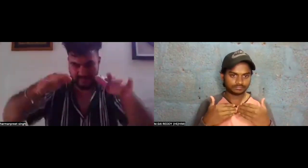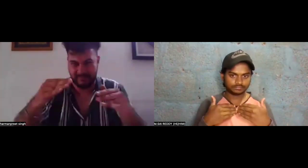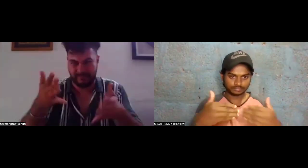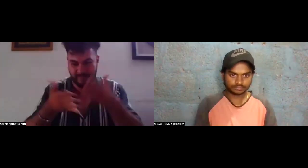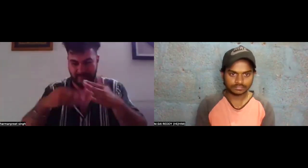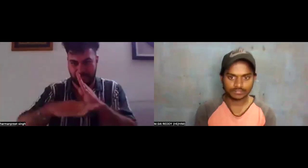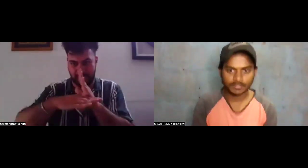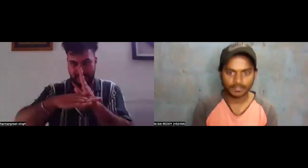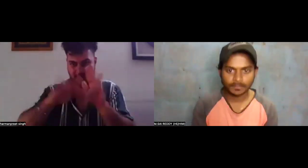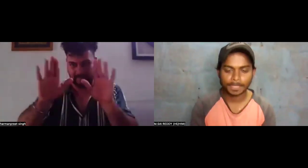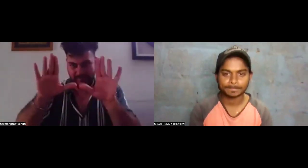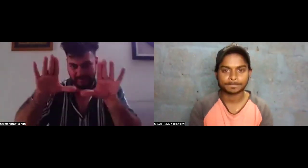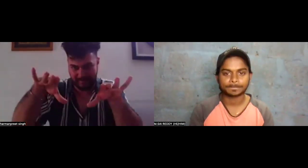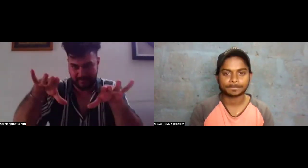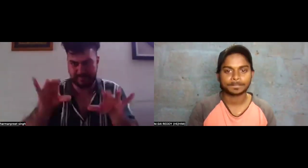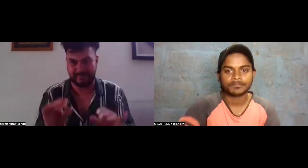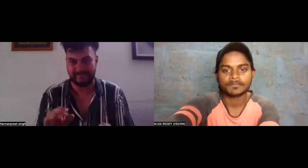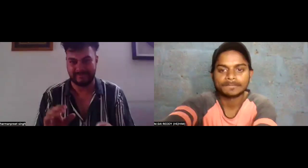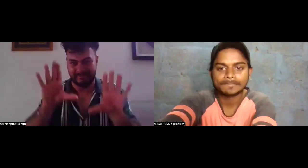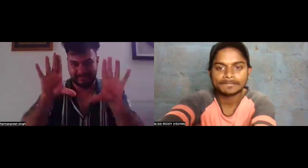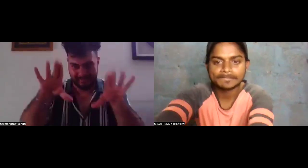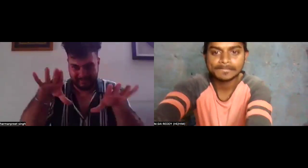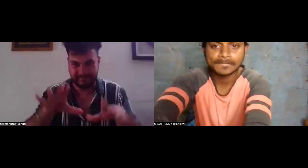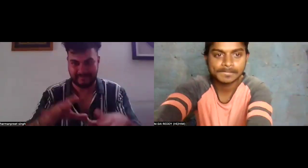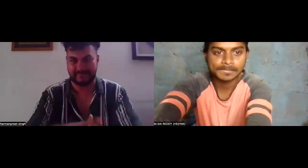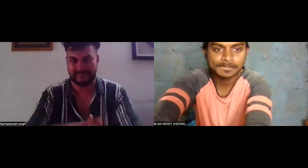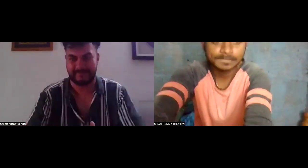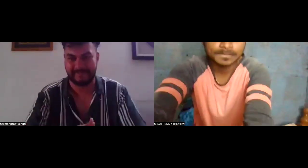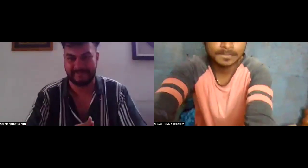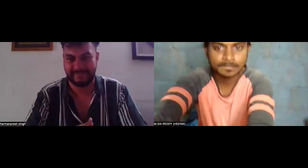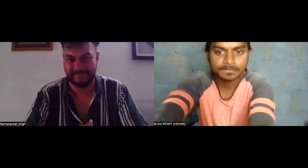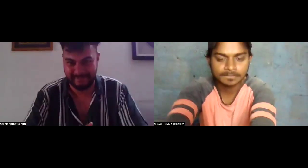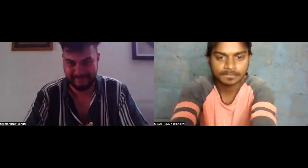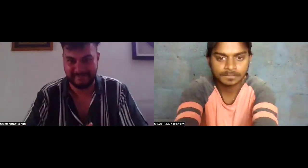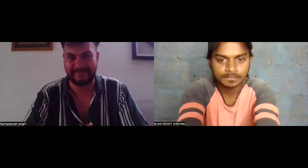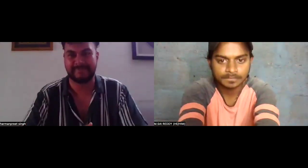Could you please make a bigger signing space? If you could